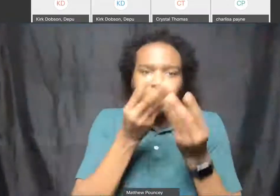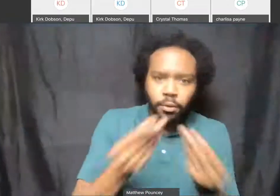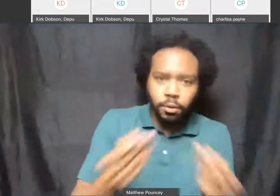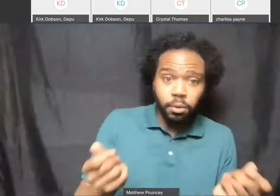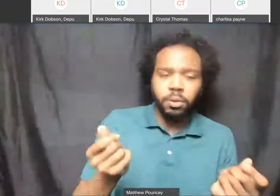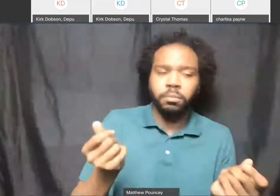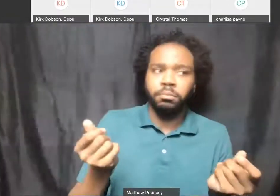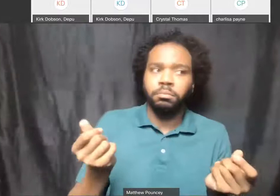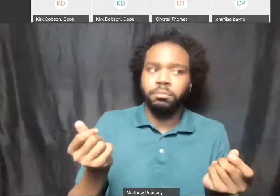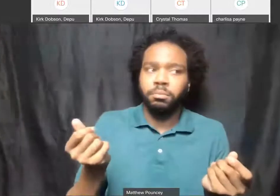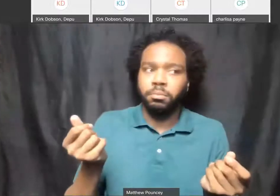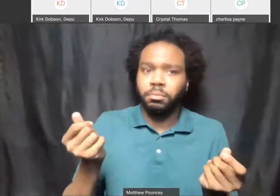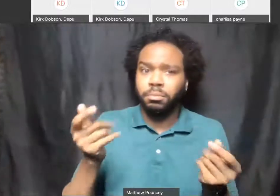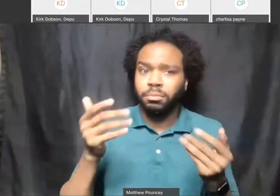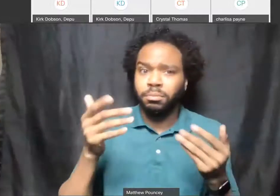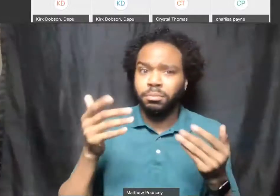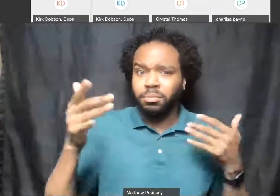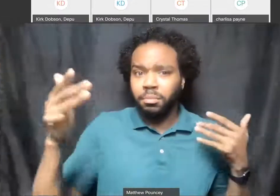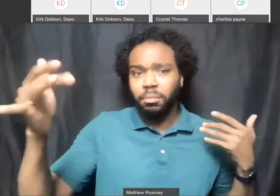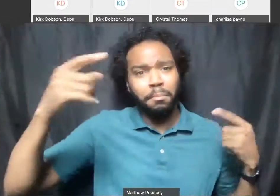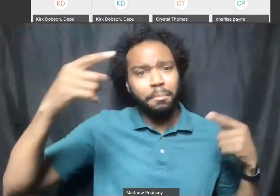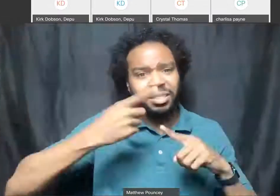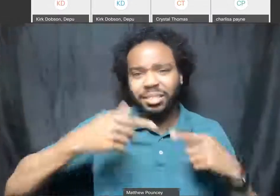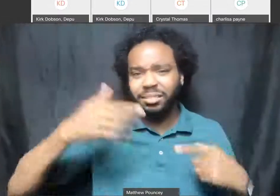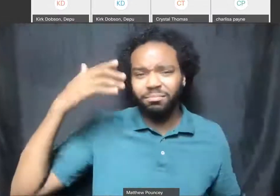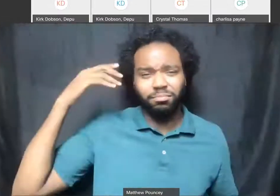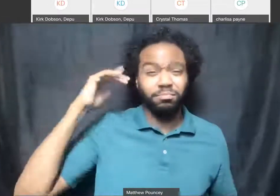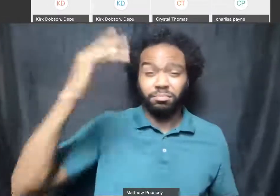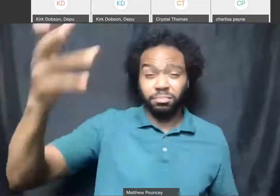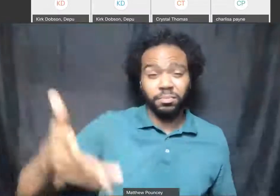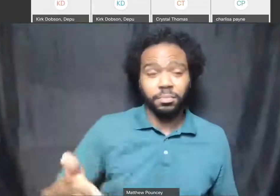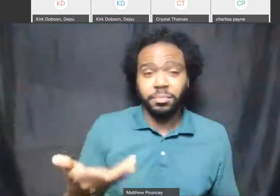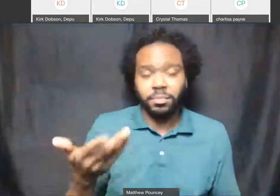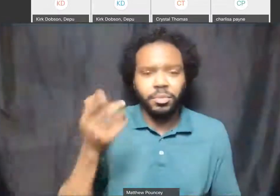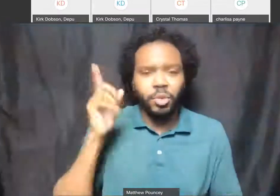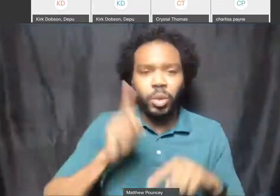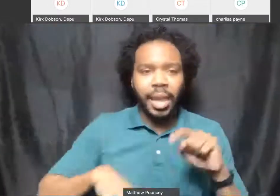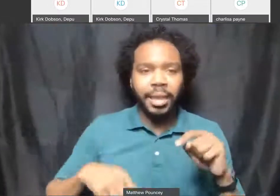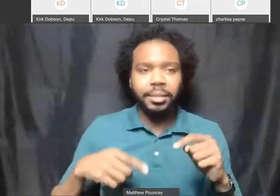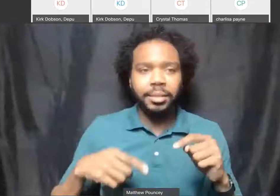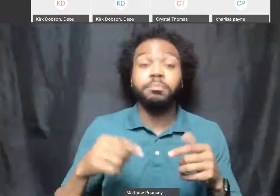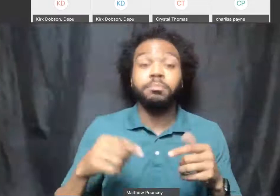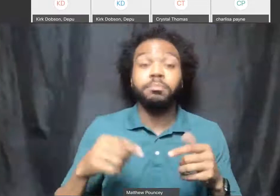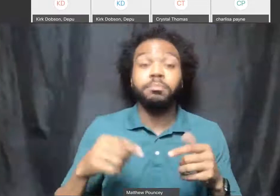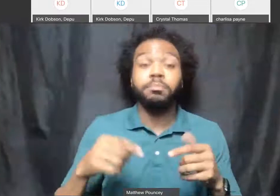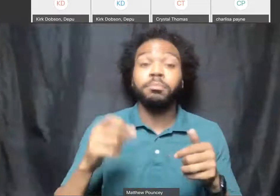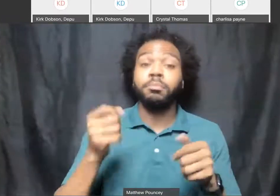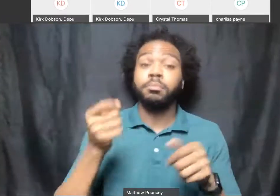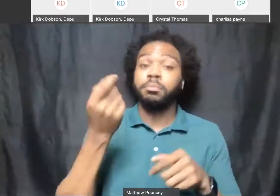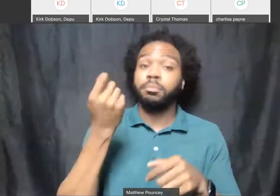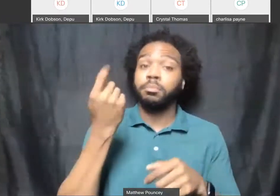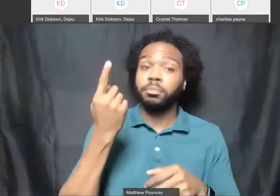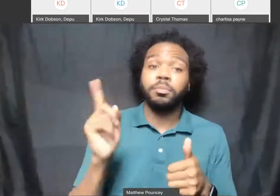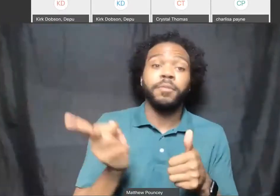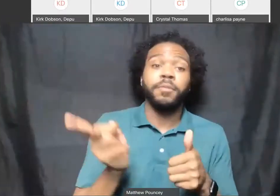here for months and months. We cannot, well, first of all, you can't, without going through a